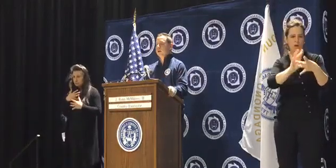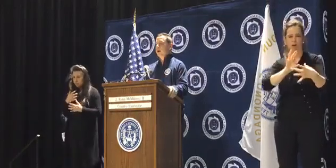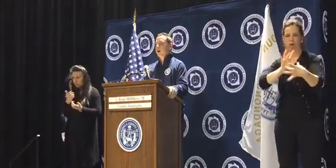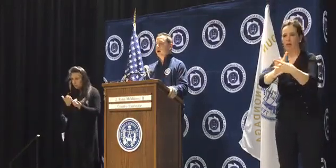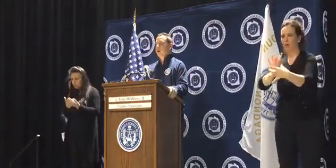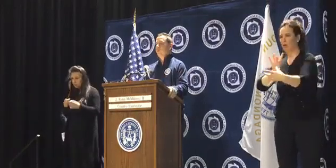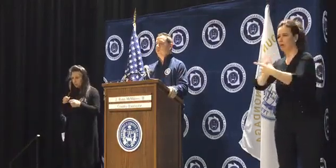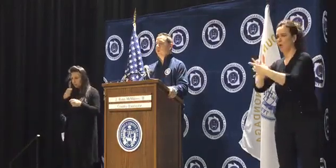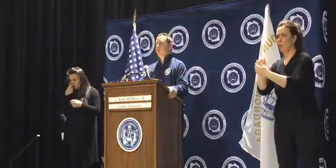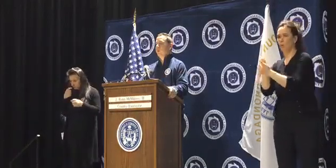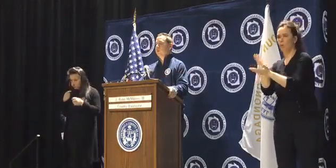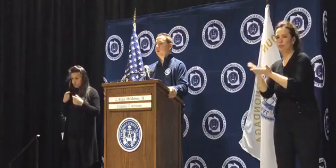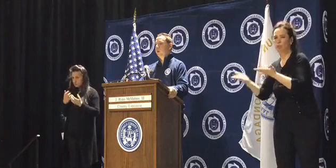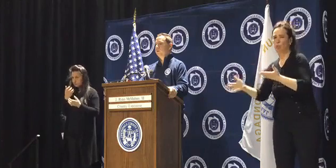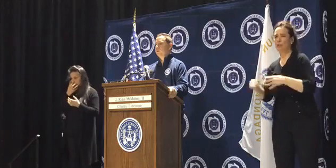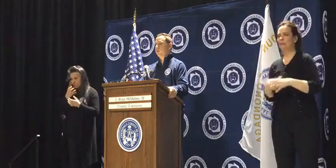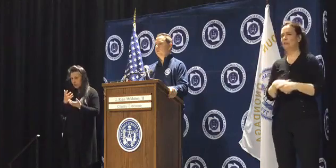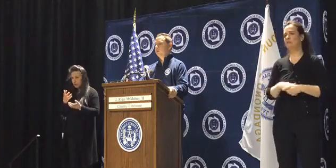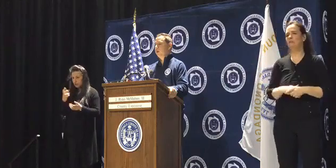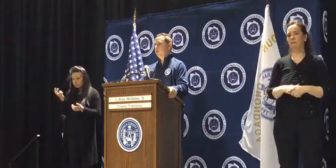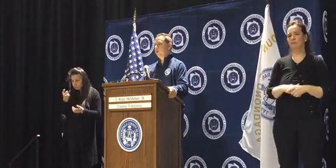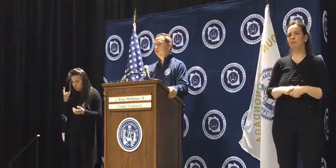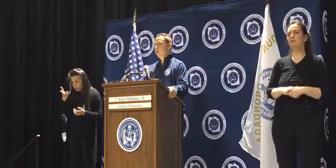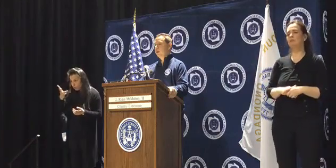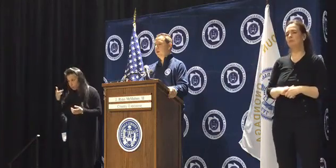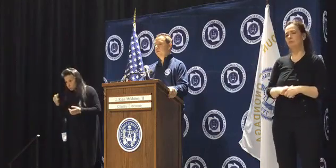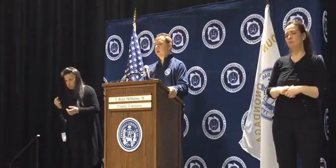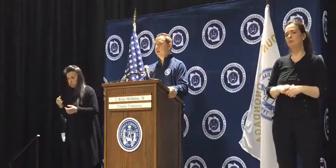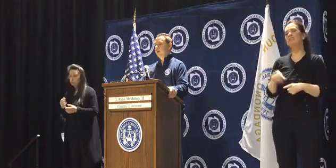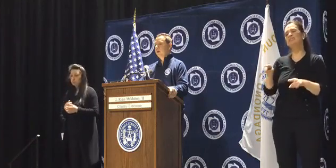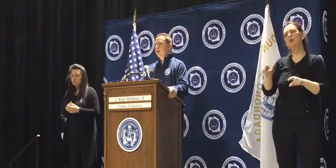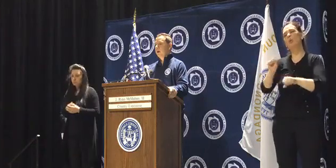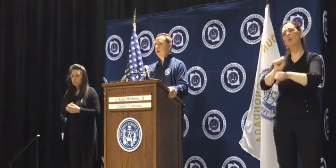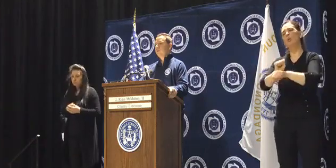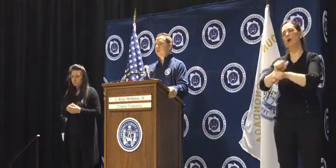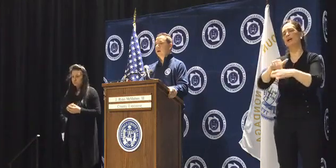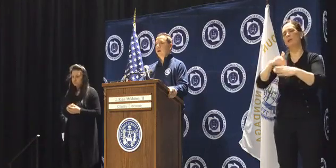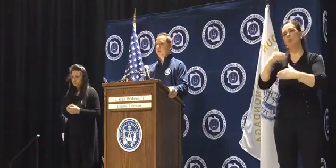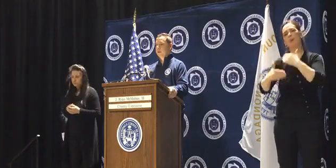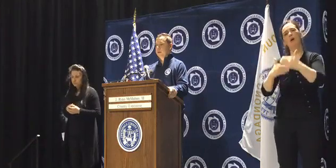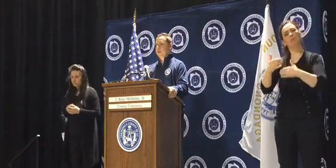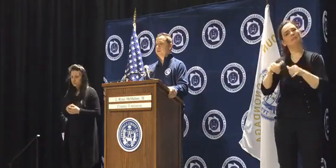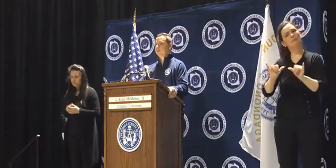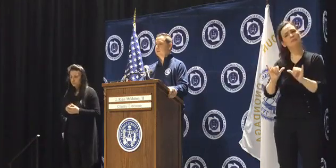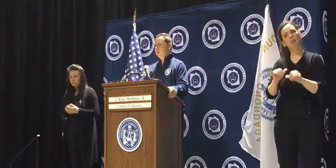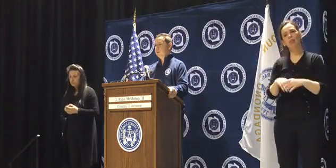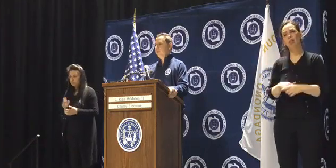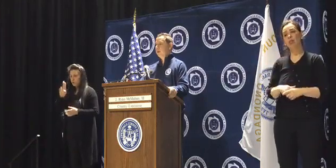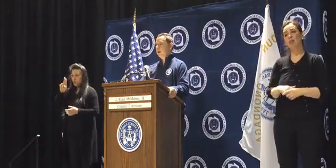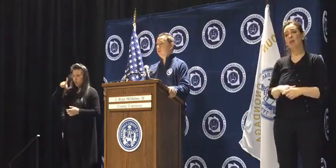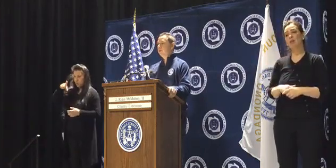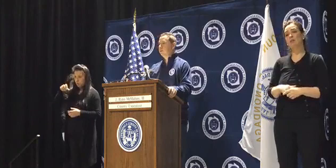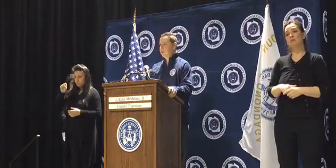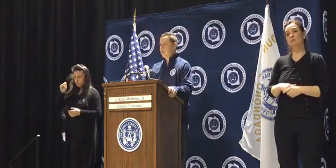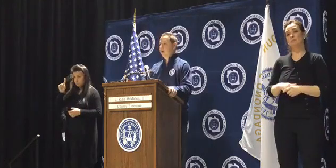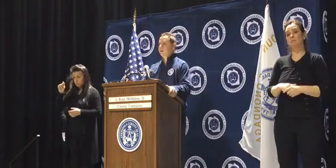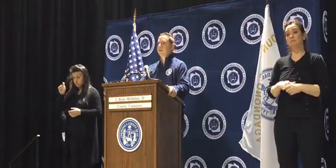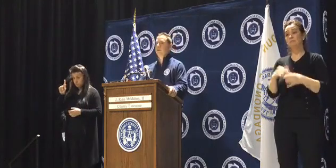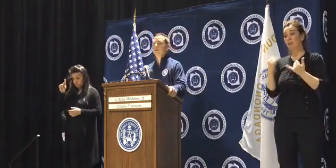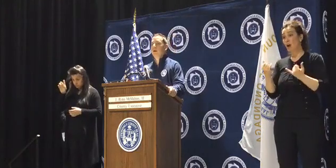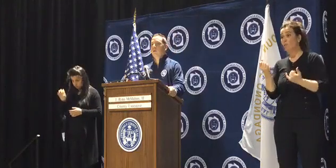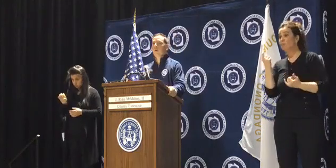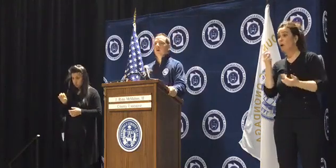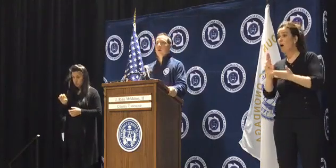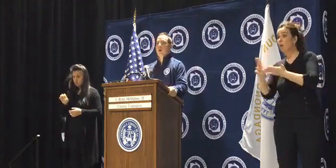progress. We talked to Upstate earlier today. Upstate has had a couple good days, and they got